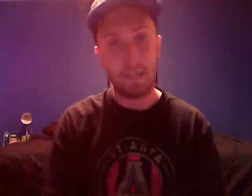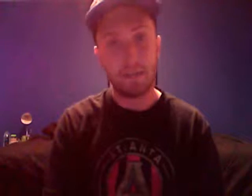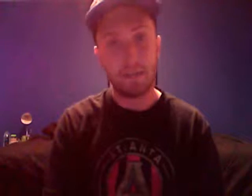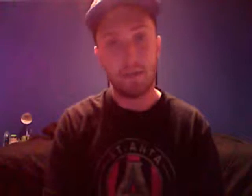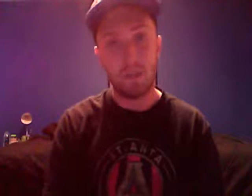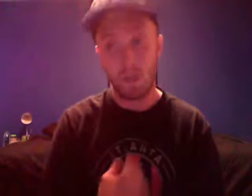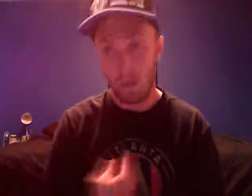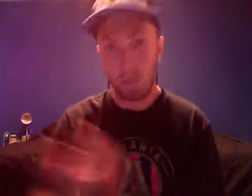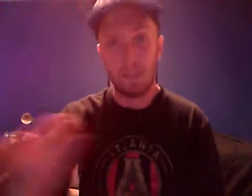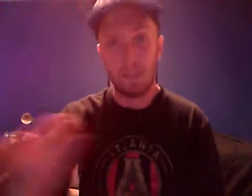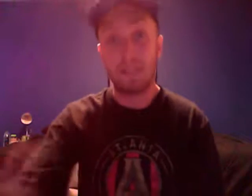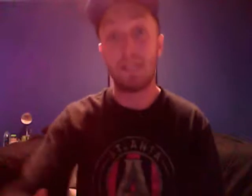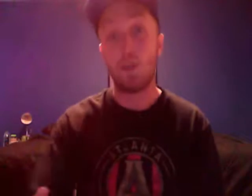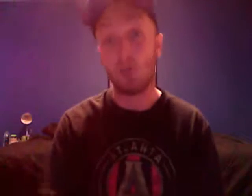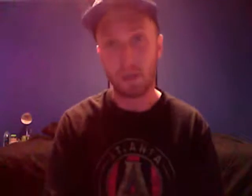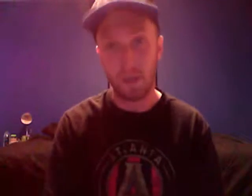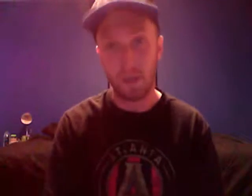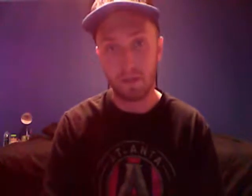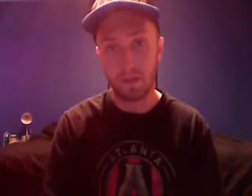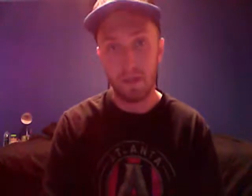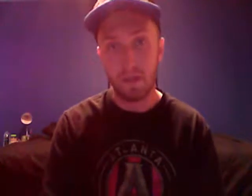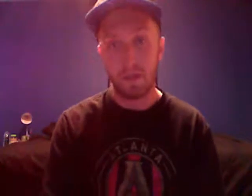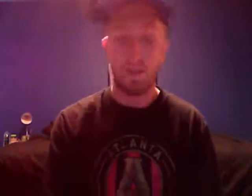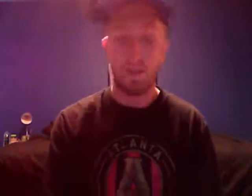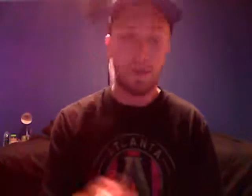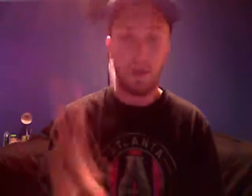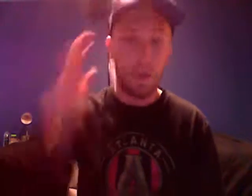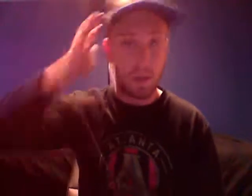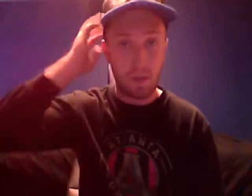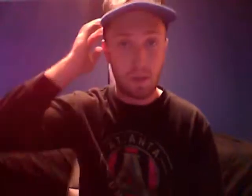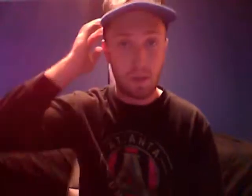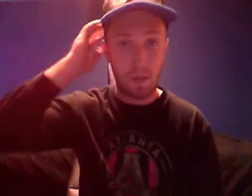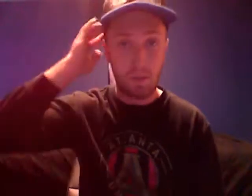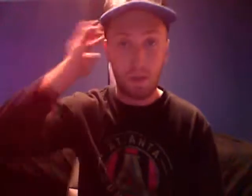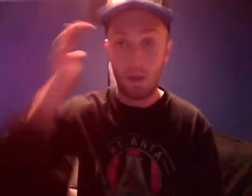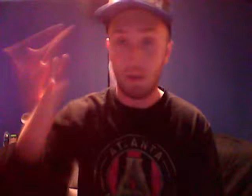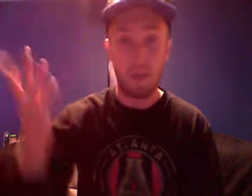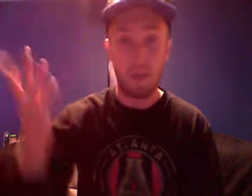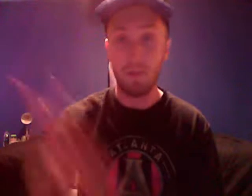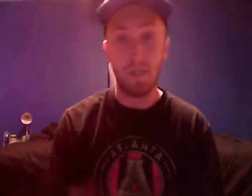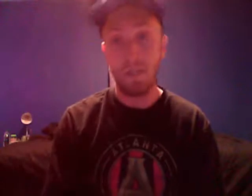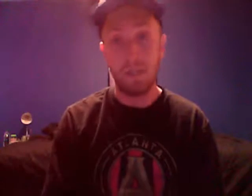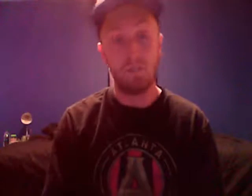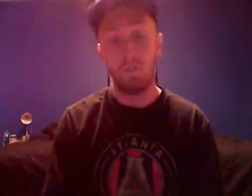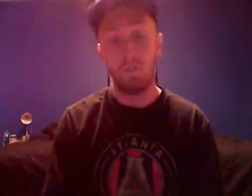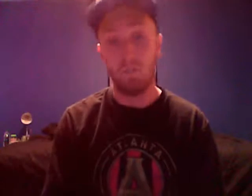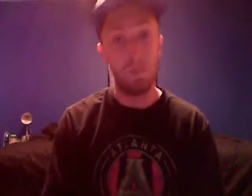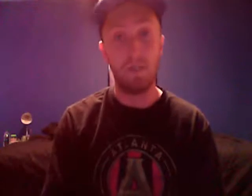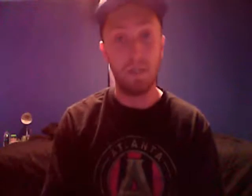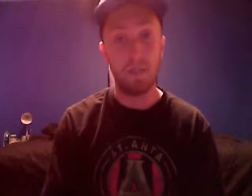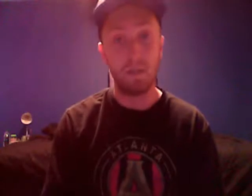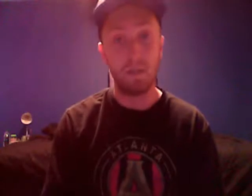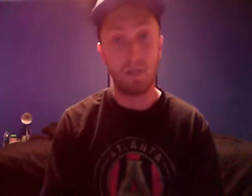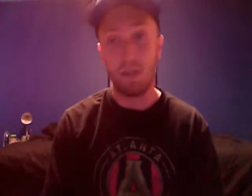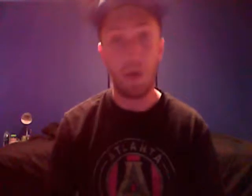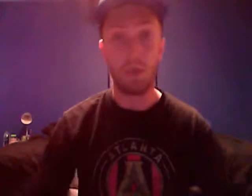us. You know, mistakes that hurt us. I know I talk about the refs a lot, but it's getting really ridiculous, and nothing